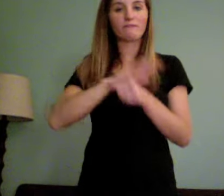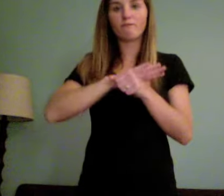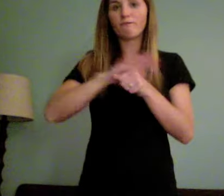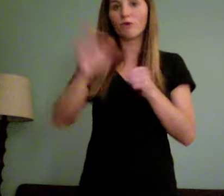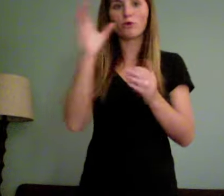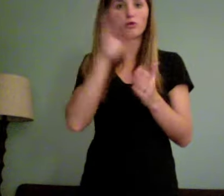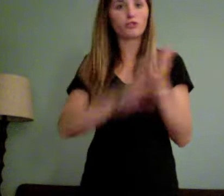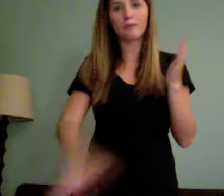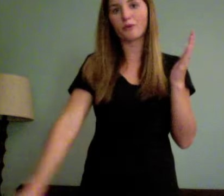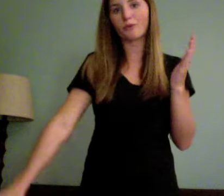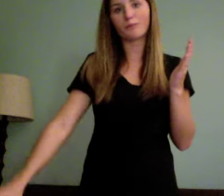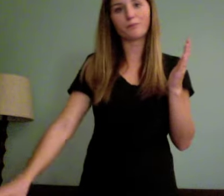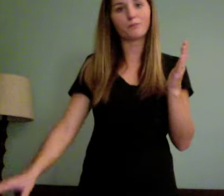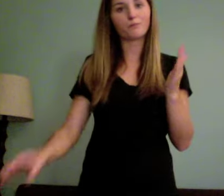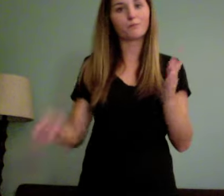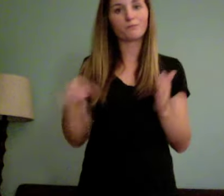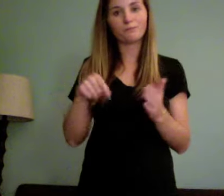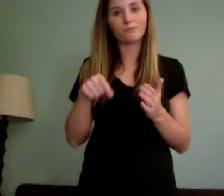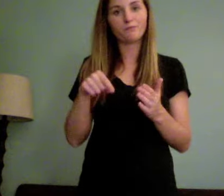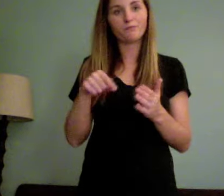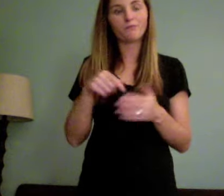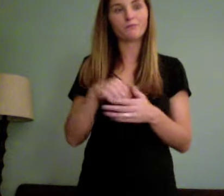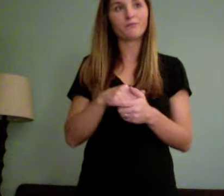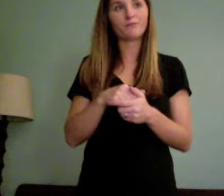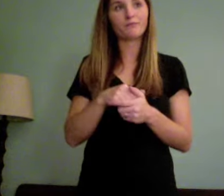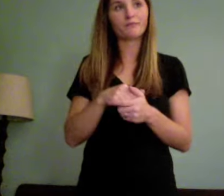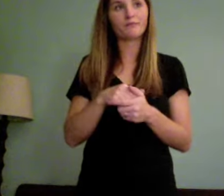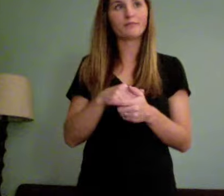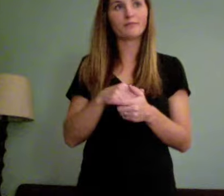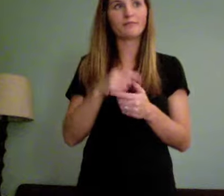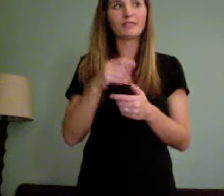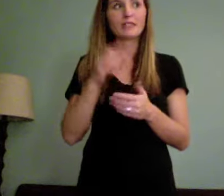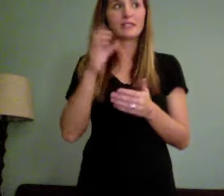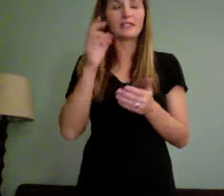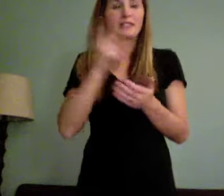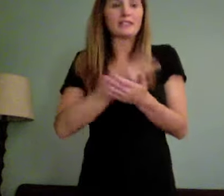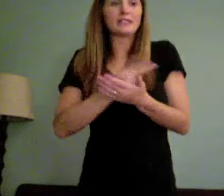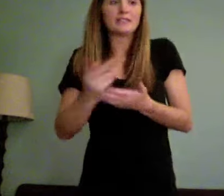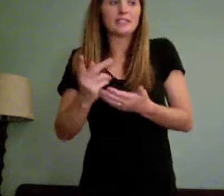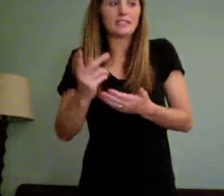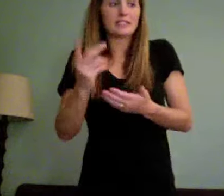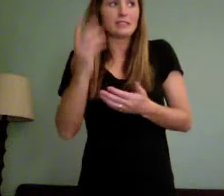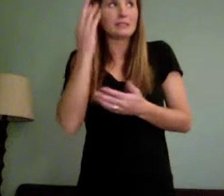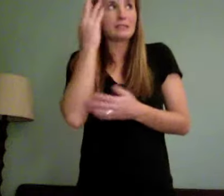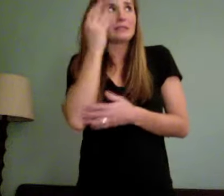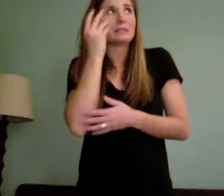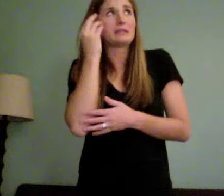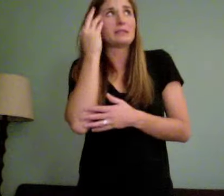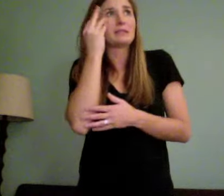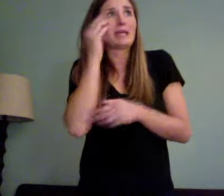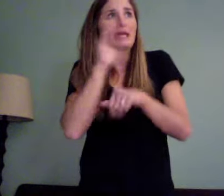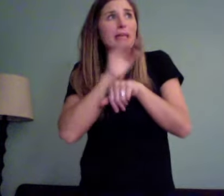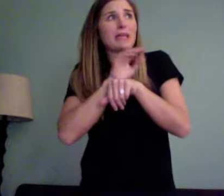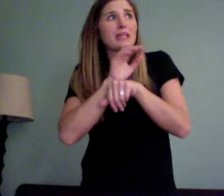that haunt you and me at night, those things that we think no one else knows about, maybe just the family know about,